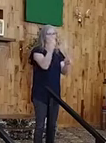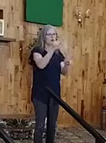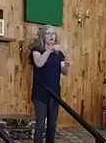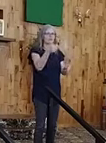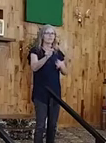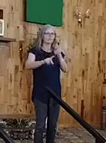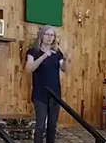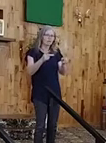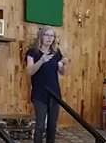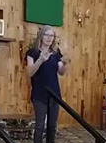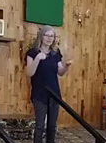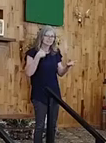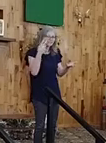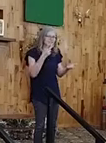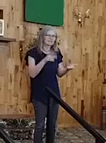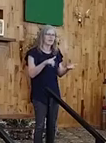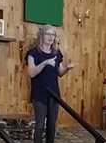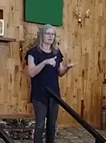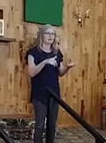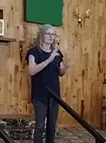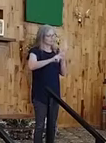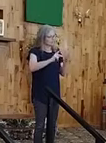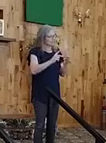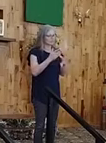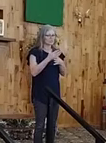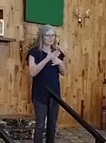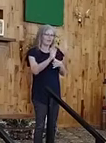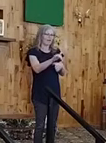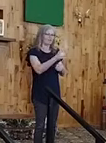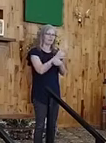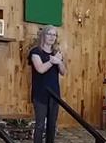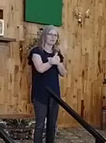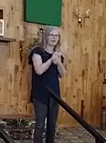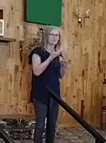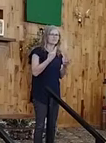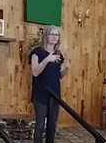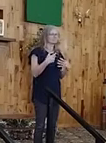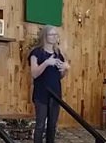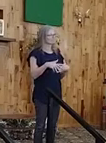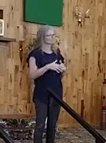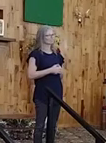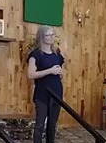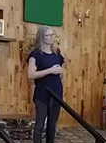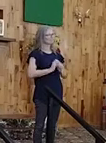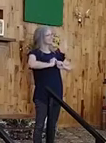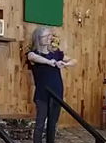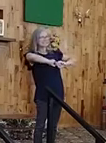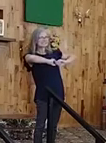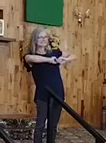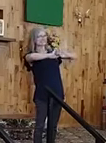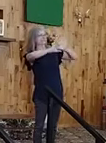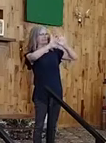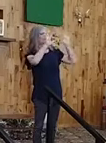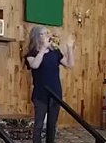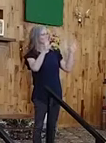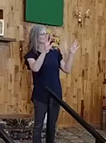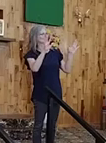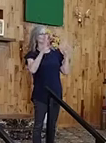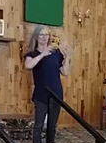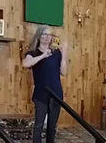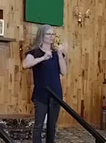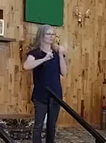I see those who share that kind of love in such a clear and visible fashion